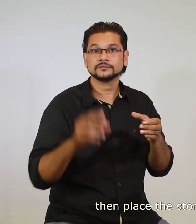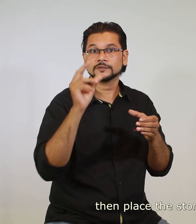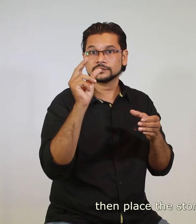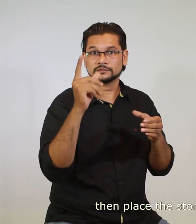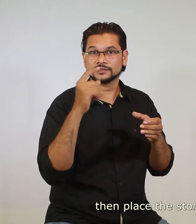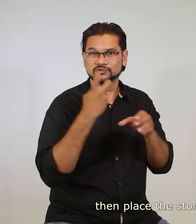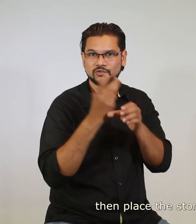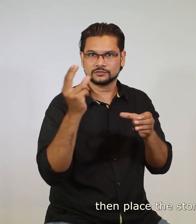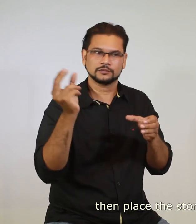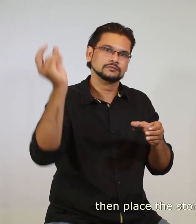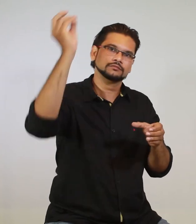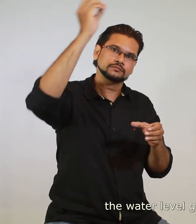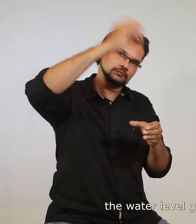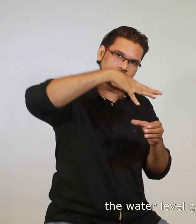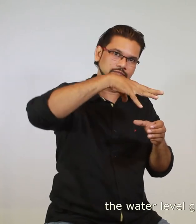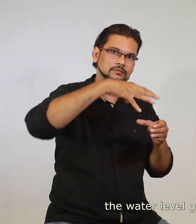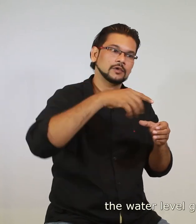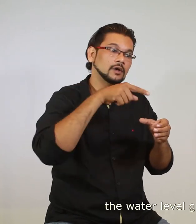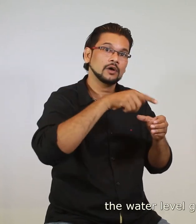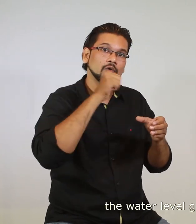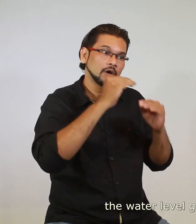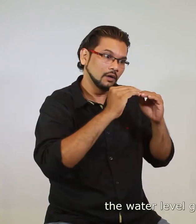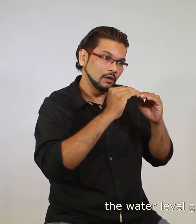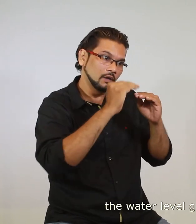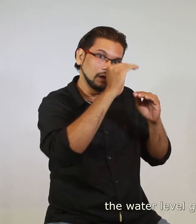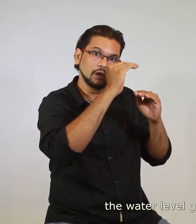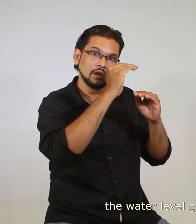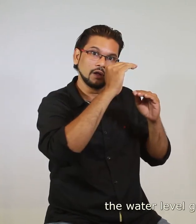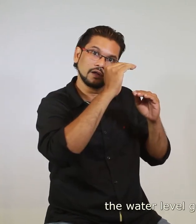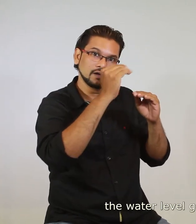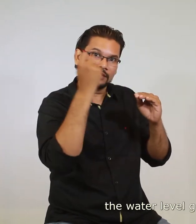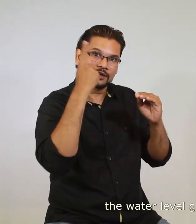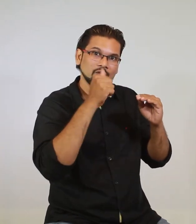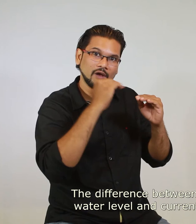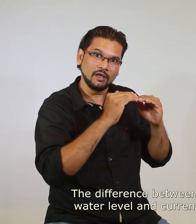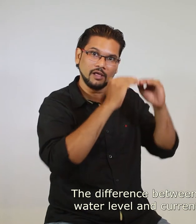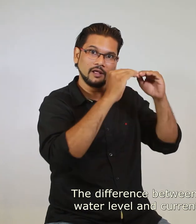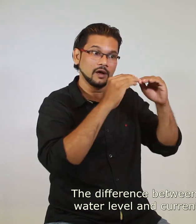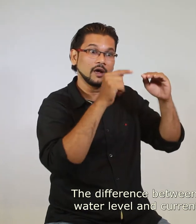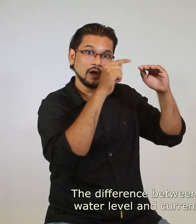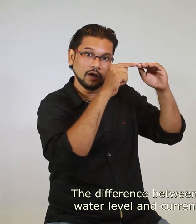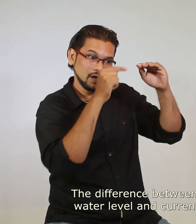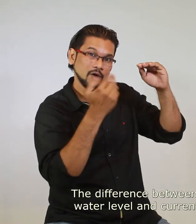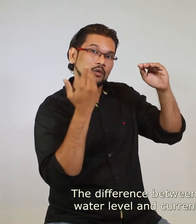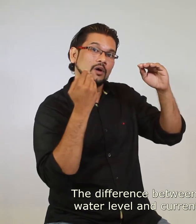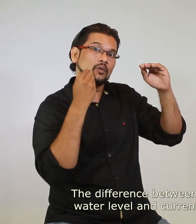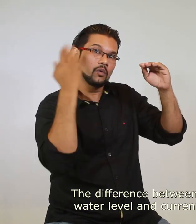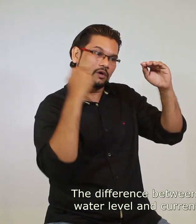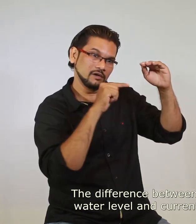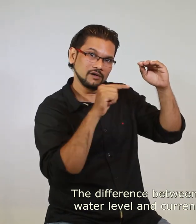Then place the stone inside. And the water level goes up. The difference between